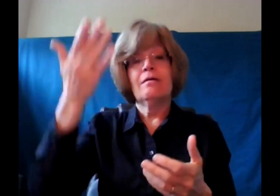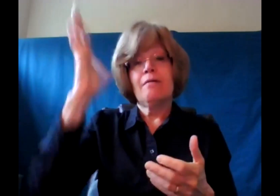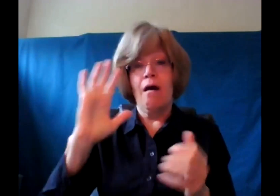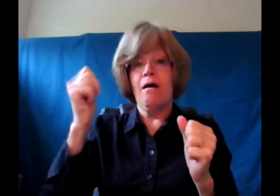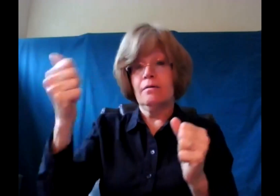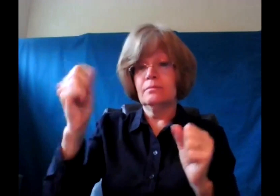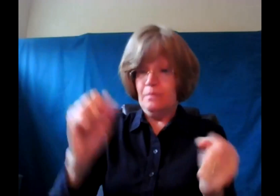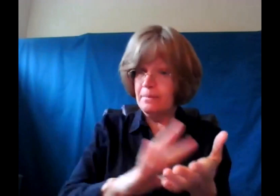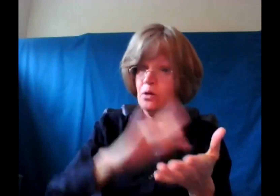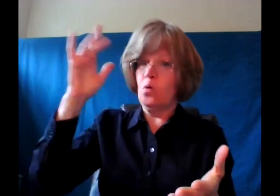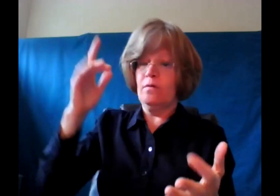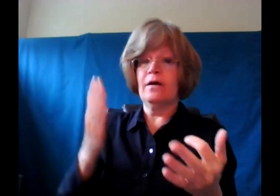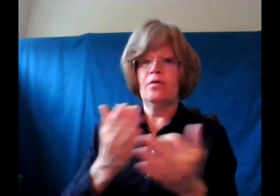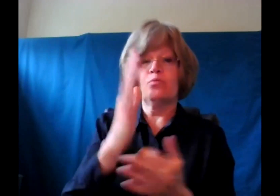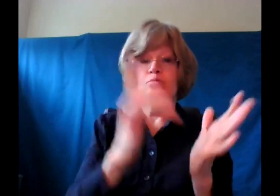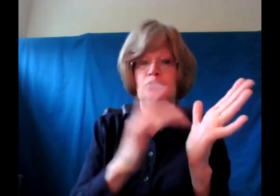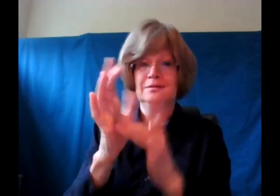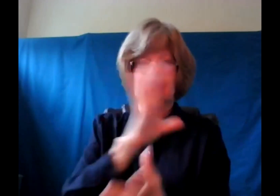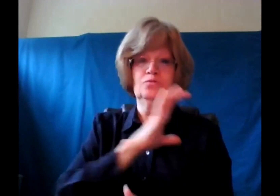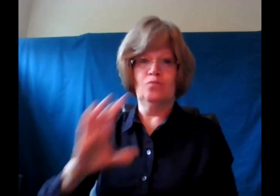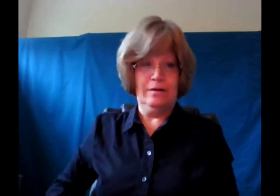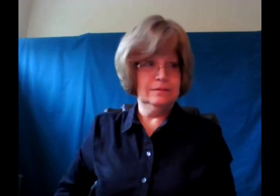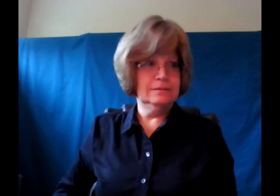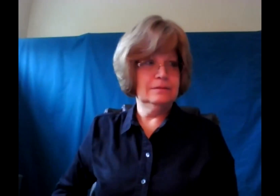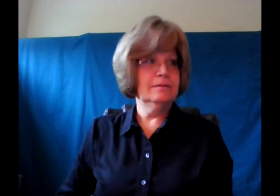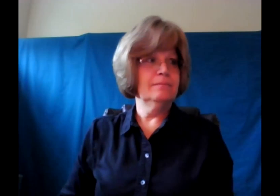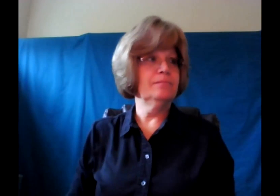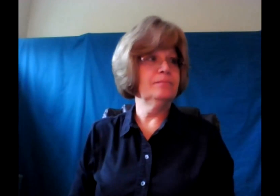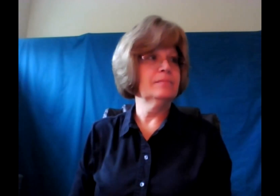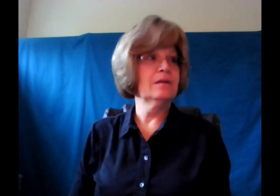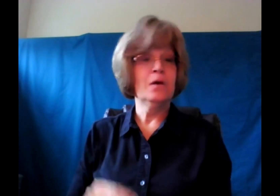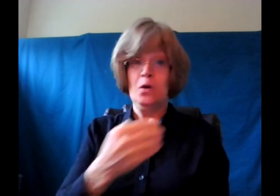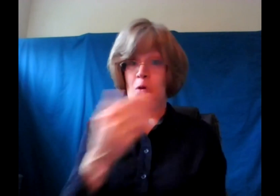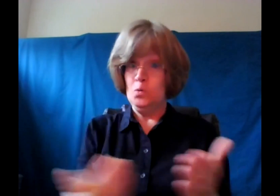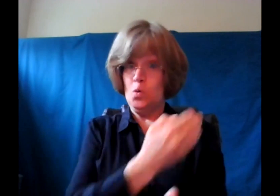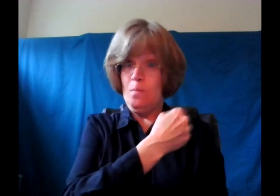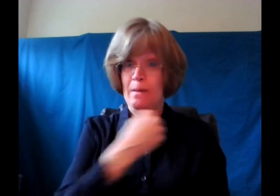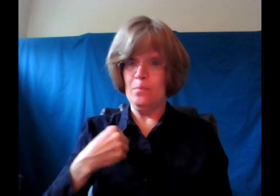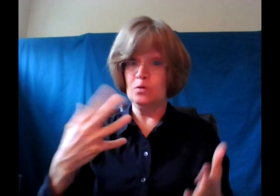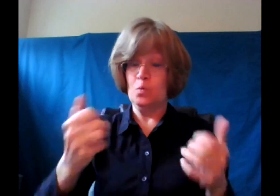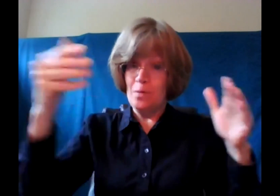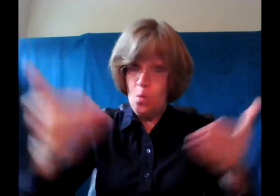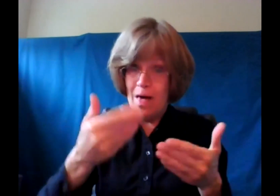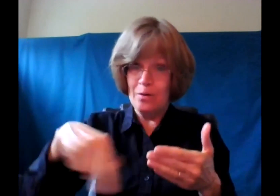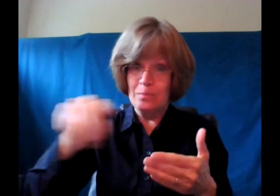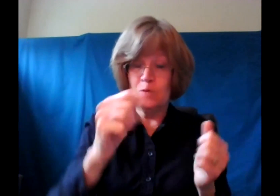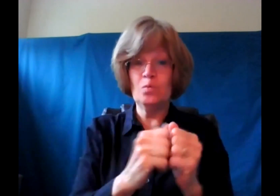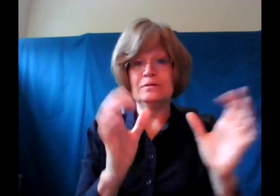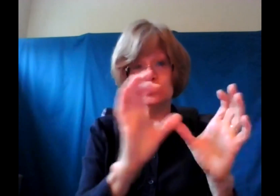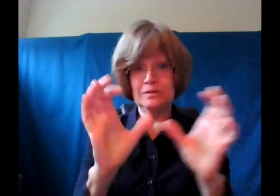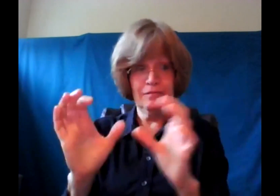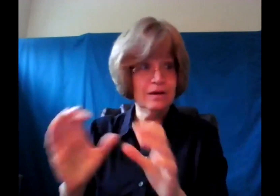be glorified through Jesus Christ. New members, we'd like to welcome you with these